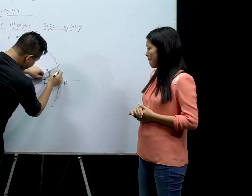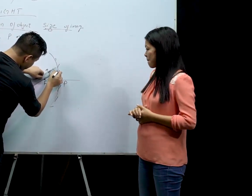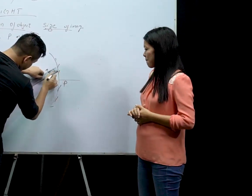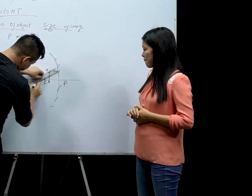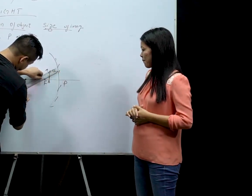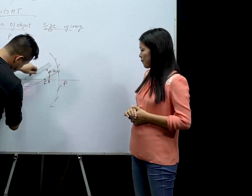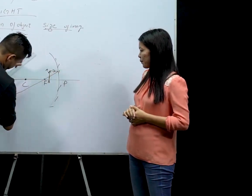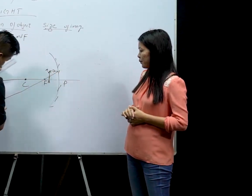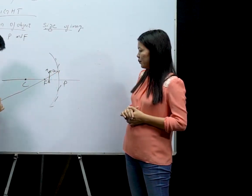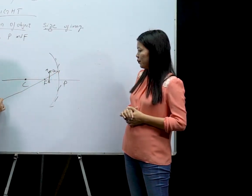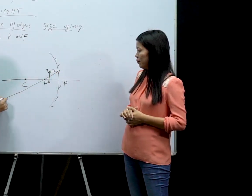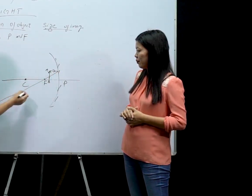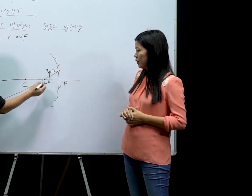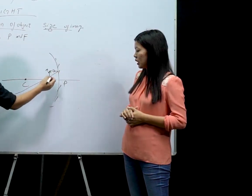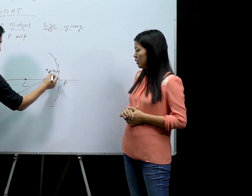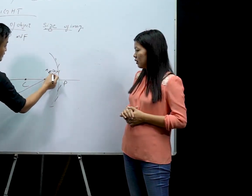hitting the mirror,